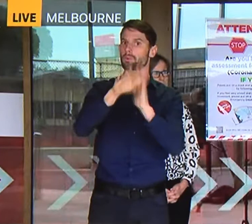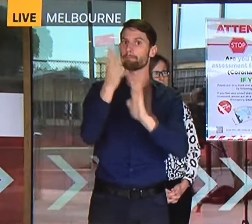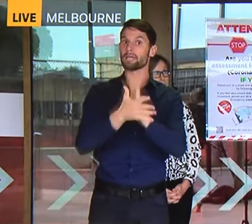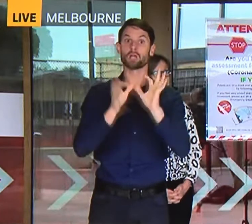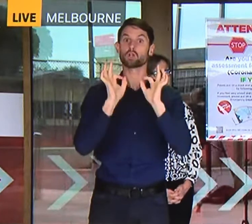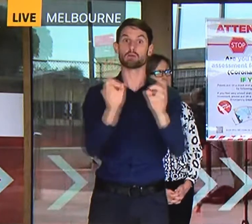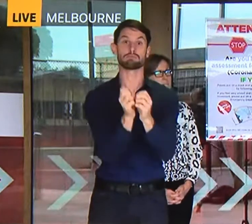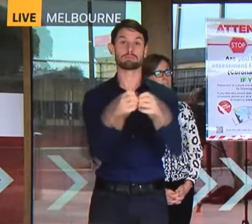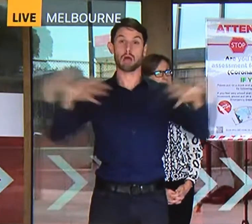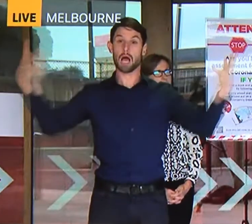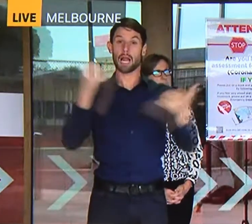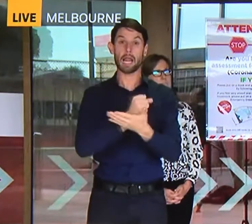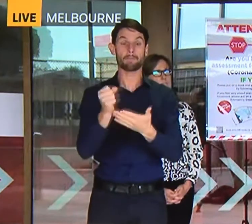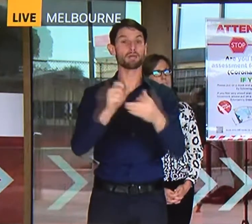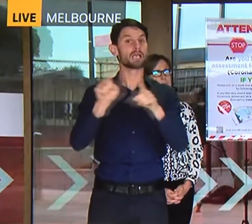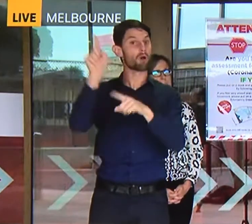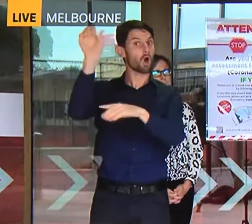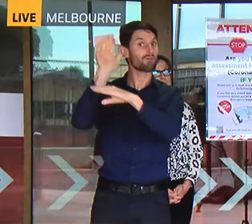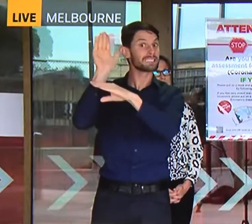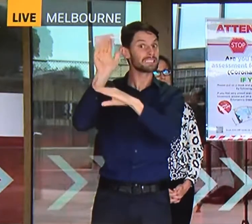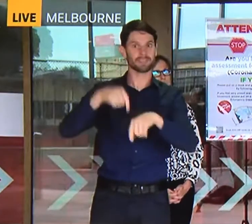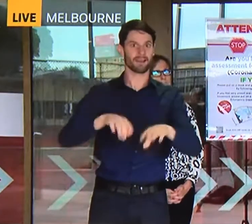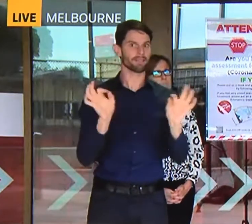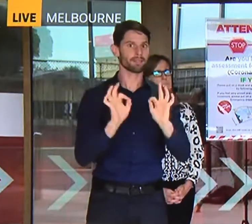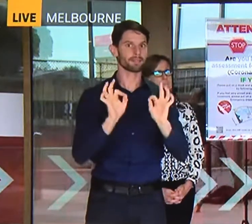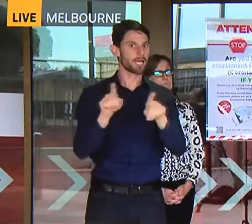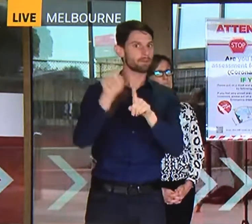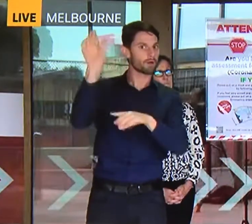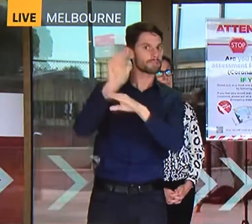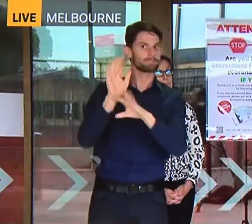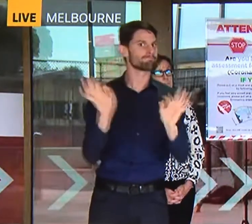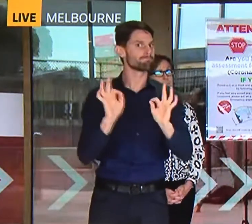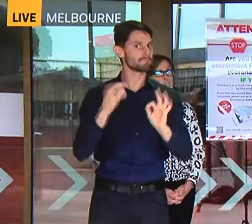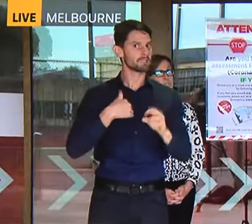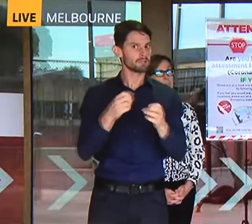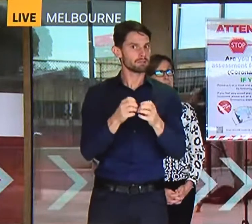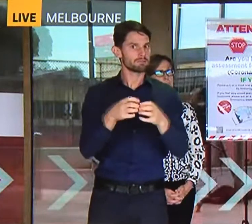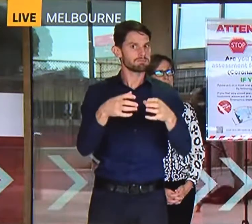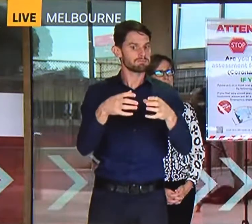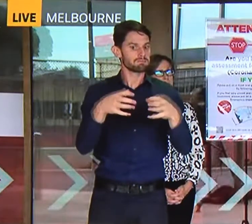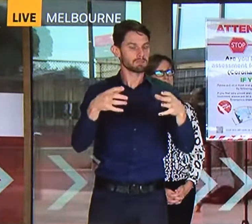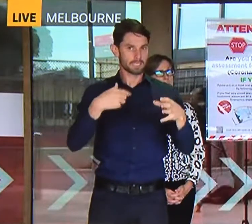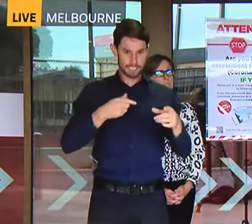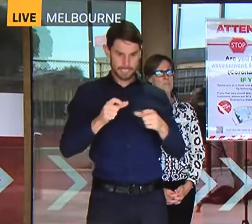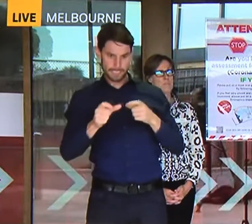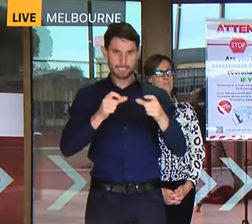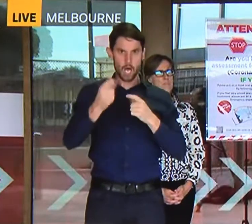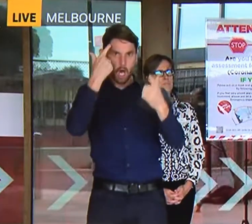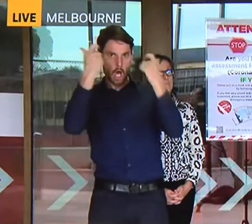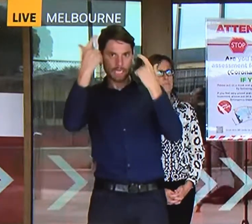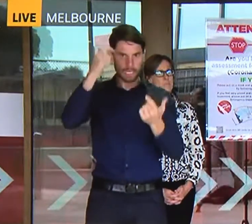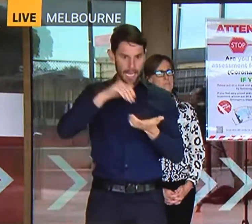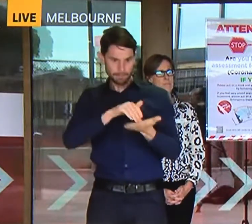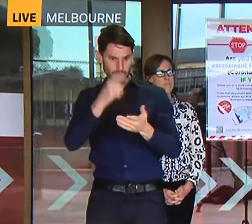hasn't been consolidated, but those early important signs are absolutely critical, and they are